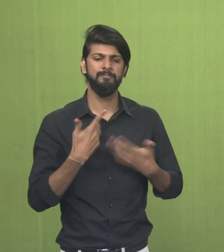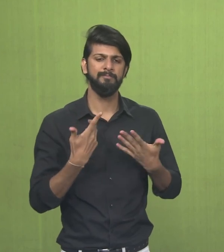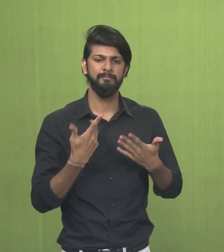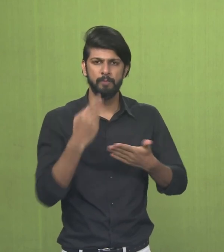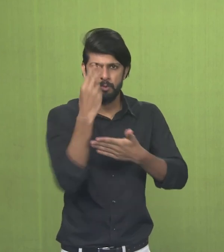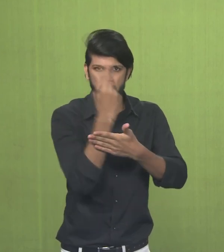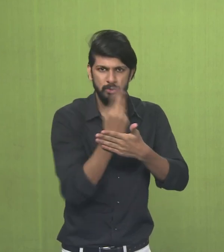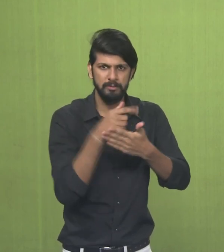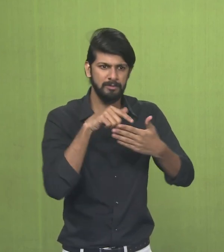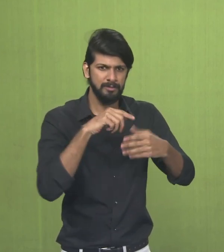Persistent